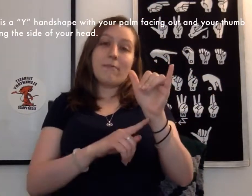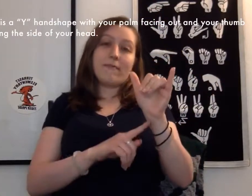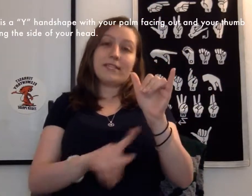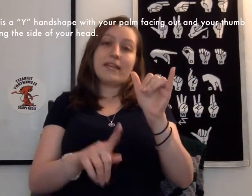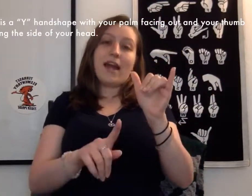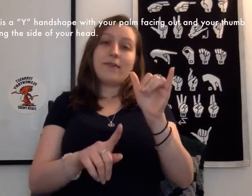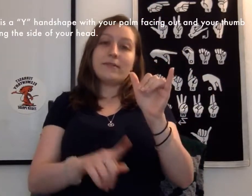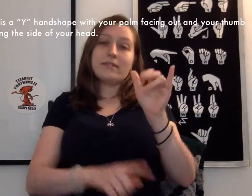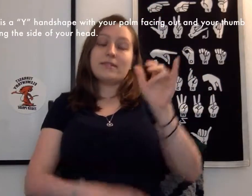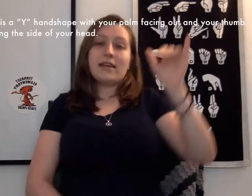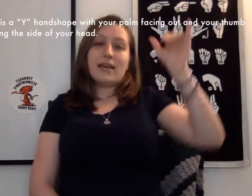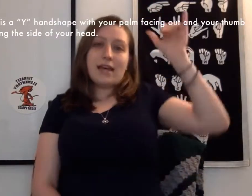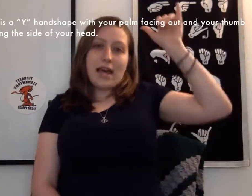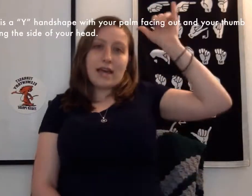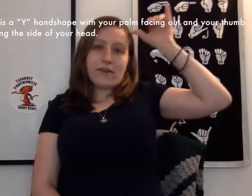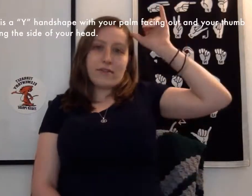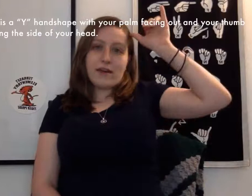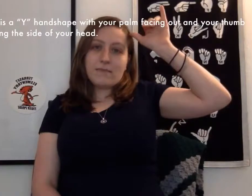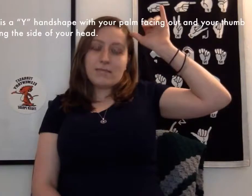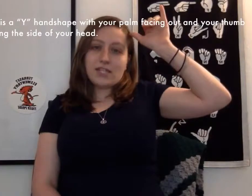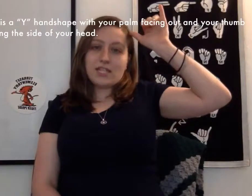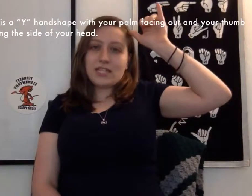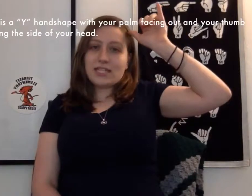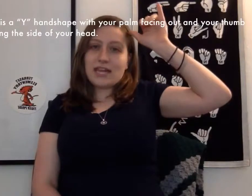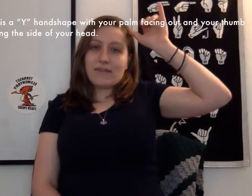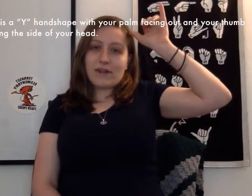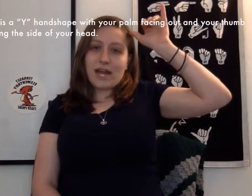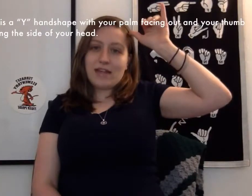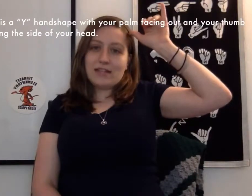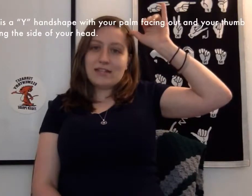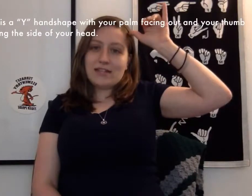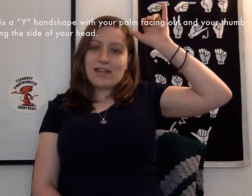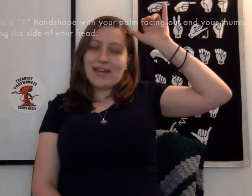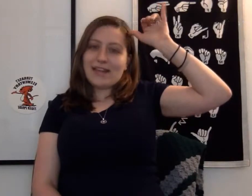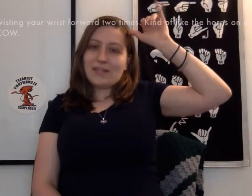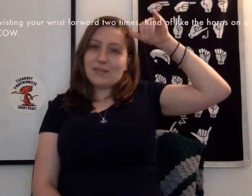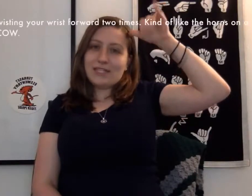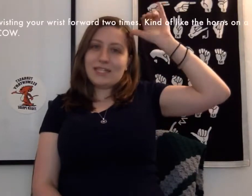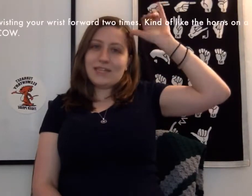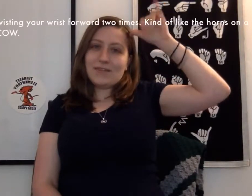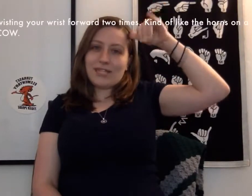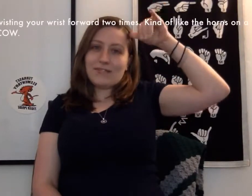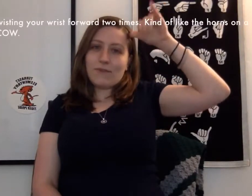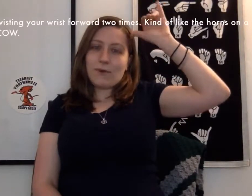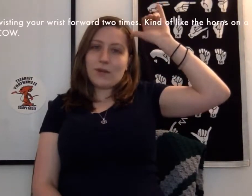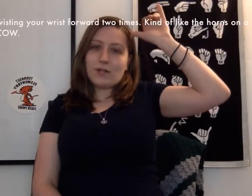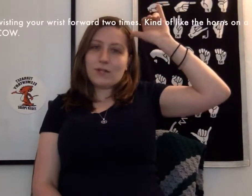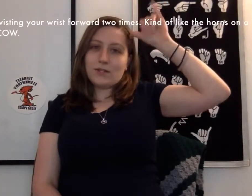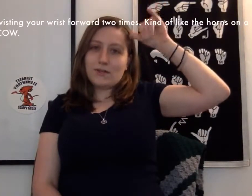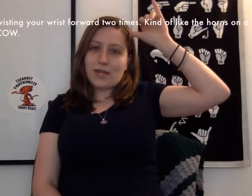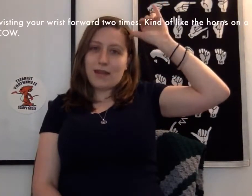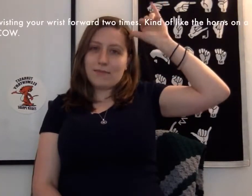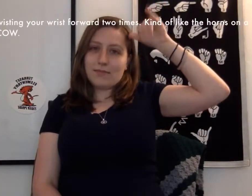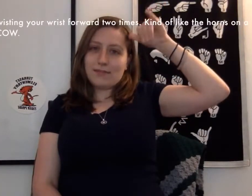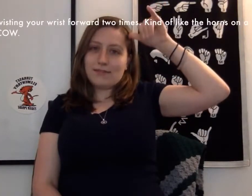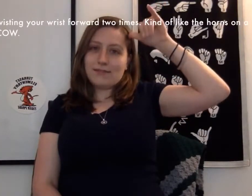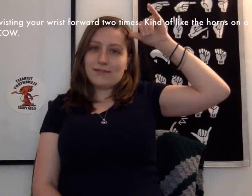facing out and your thumb touching the side of your head and twisting your wrist forward 2 times, kind of